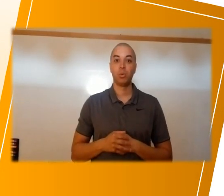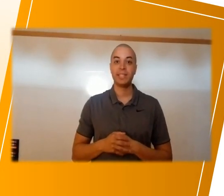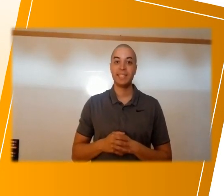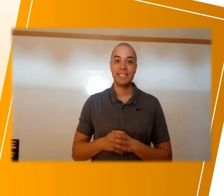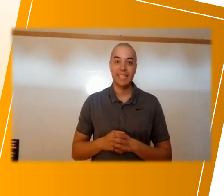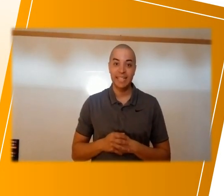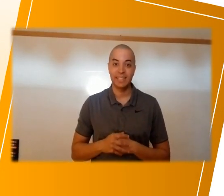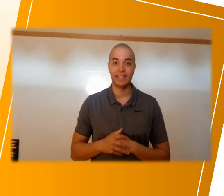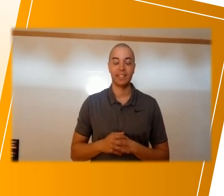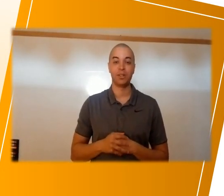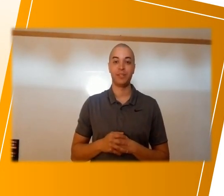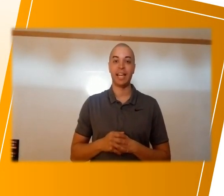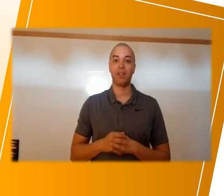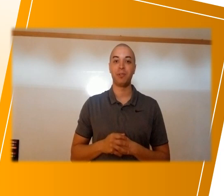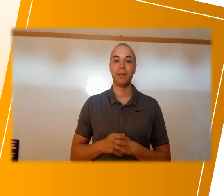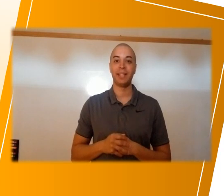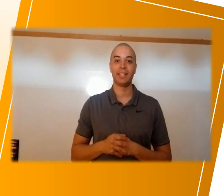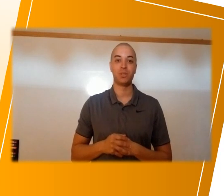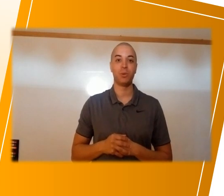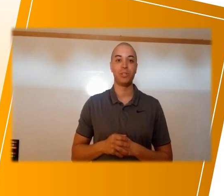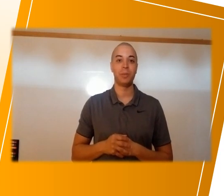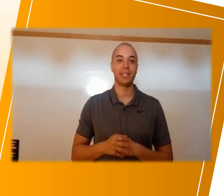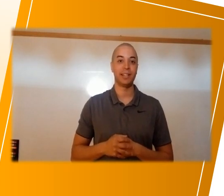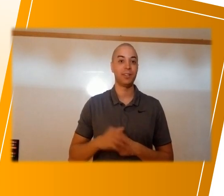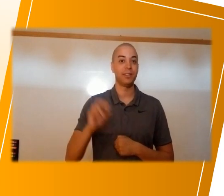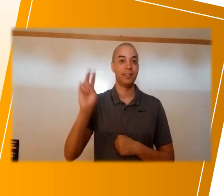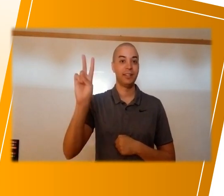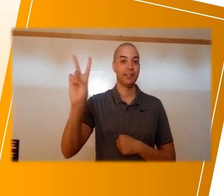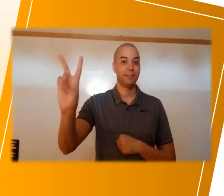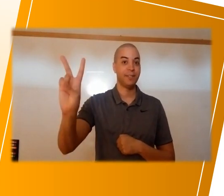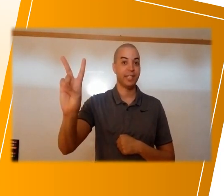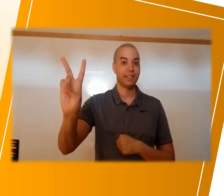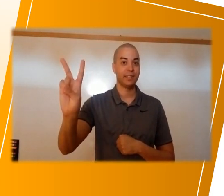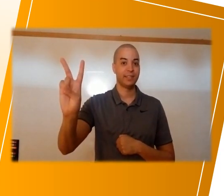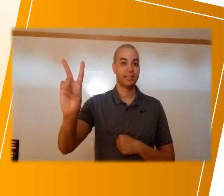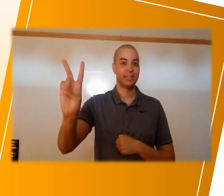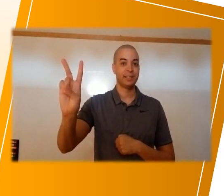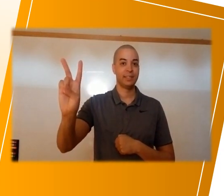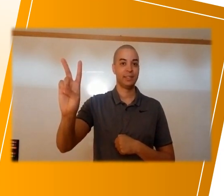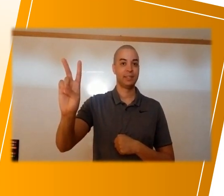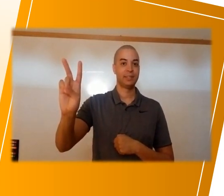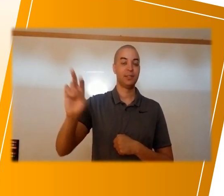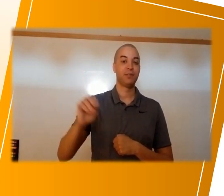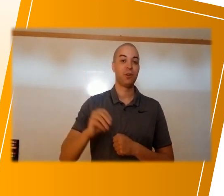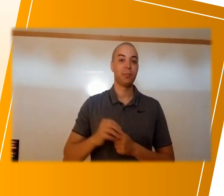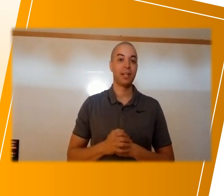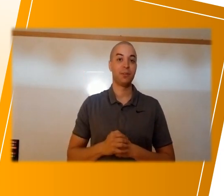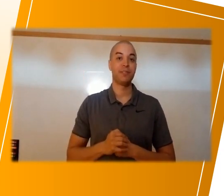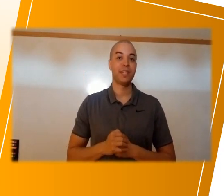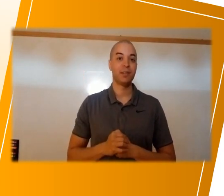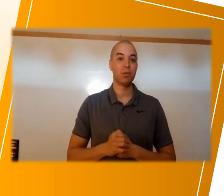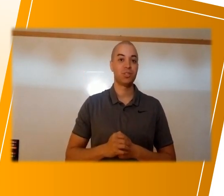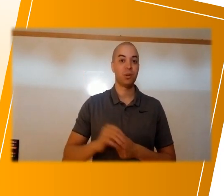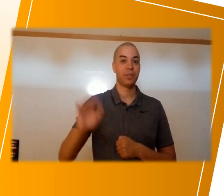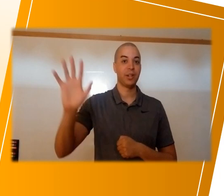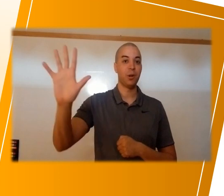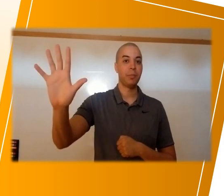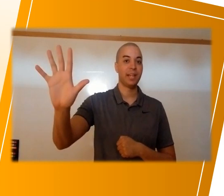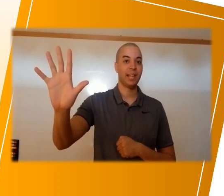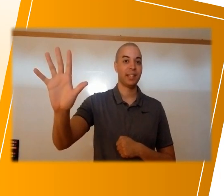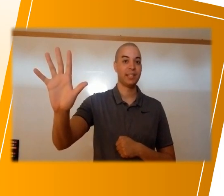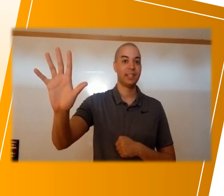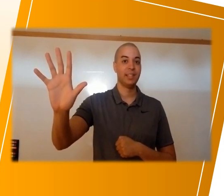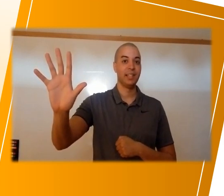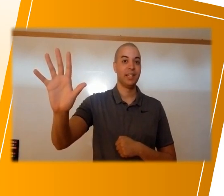Our 22nd letter of the alphabet is going to be letter V. To form letter V, we'll start with an